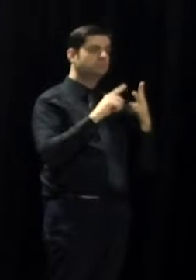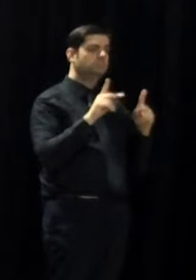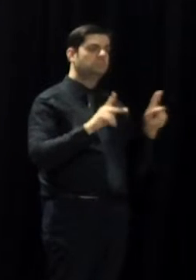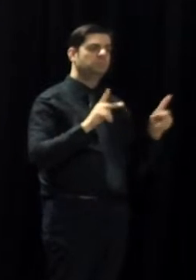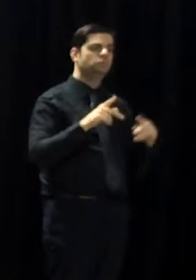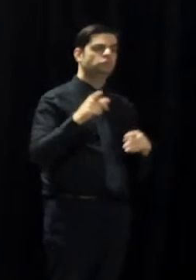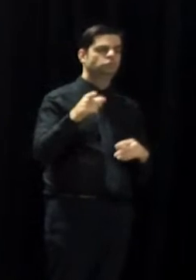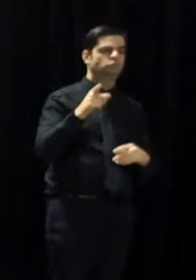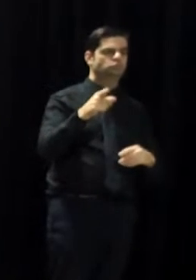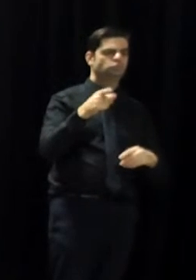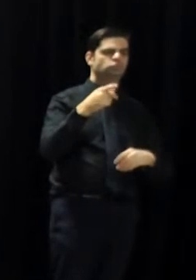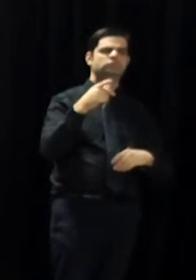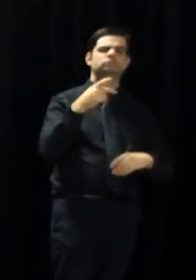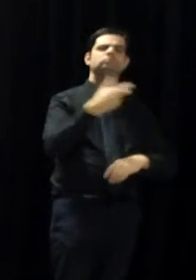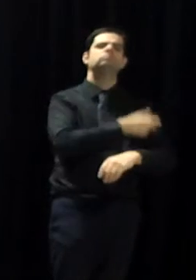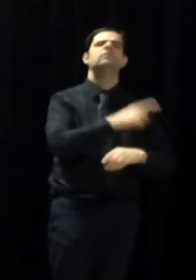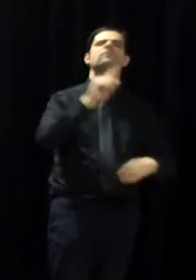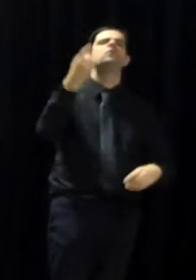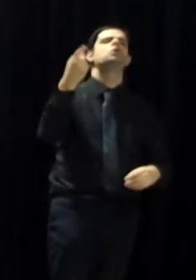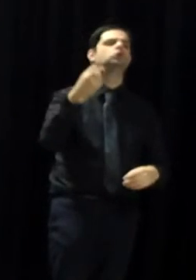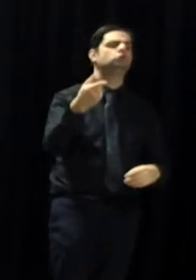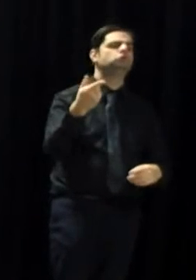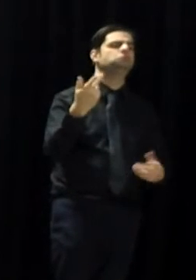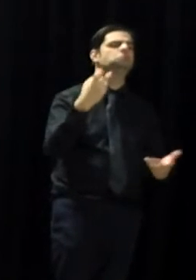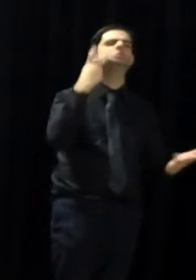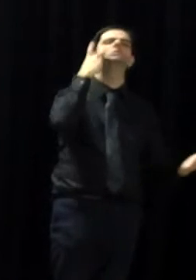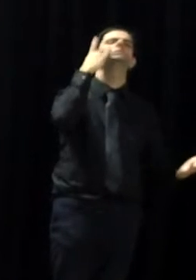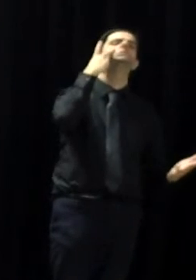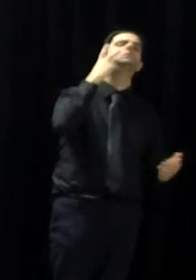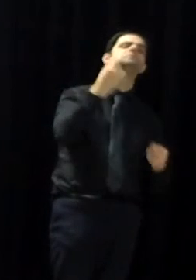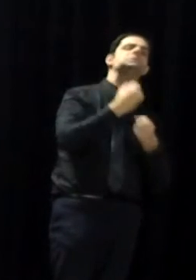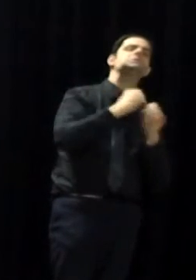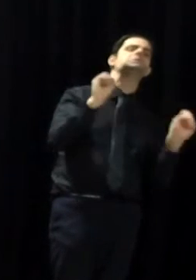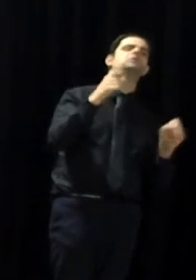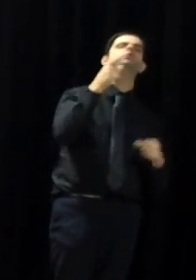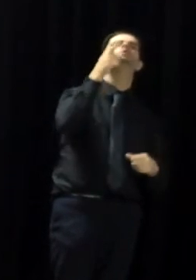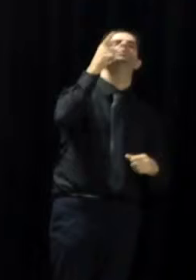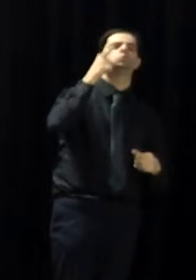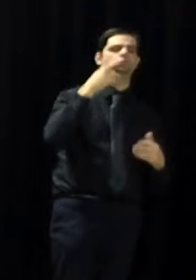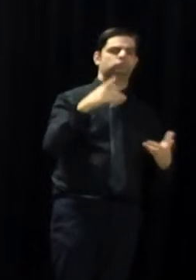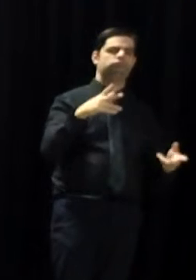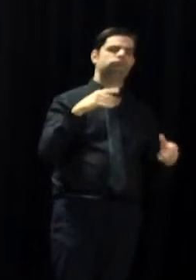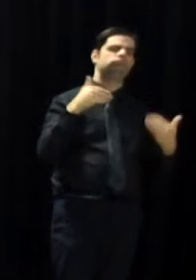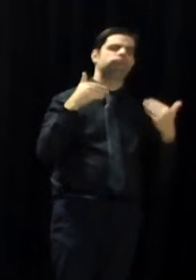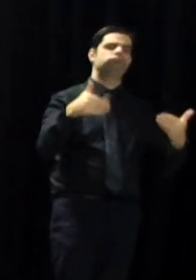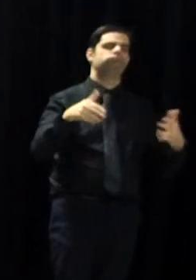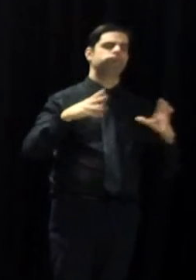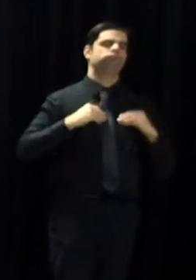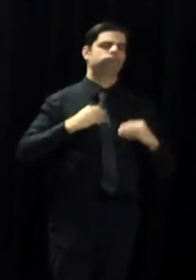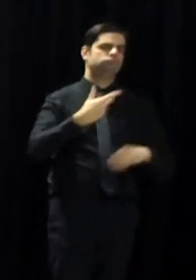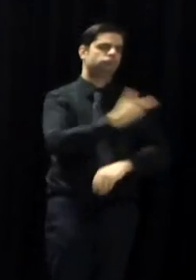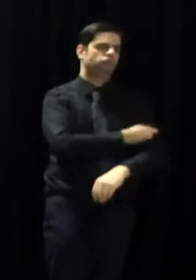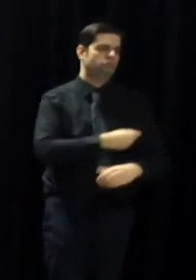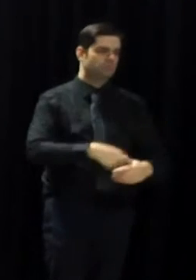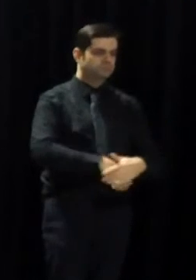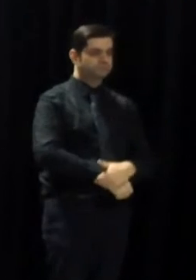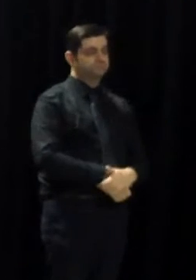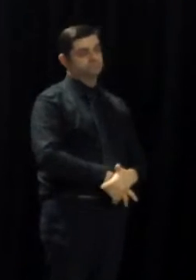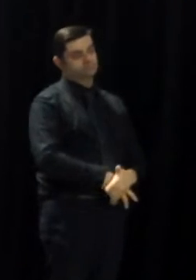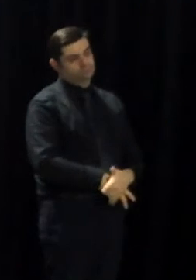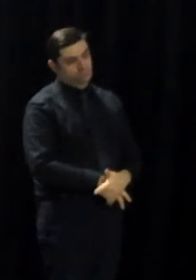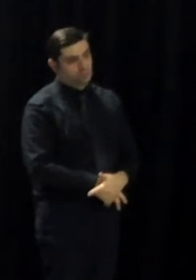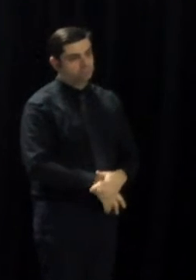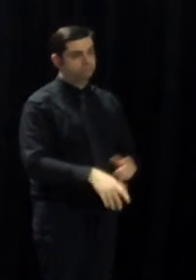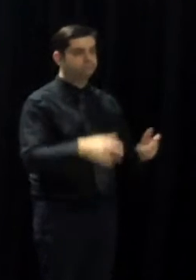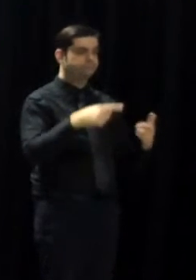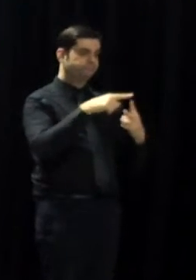pigs. So more people have pushed me on that direction, so that's the direction I'll go, so that people know I'm